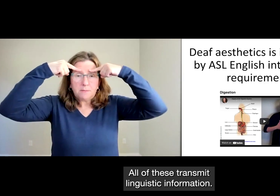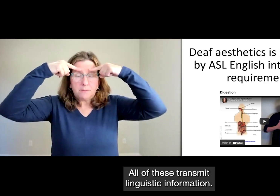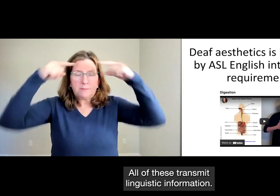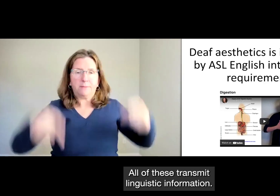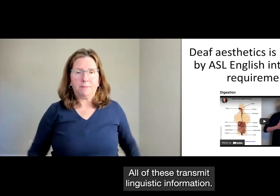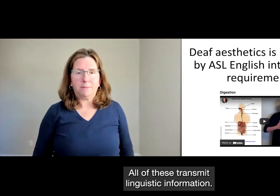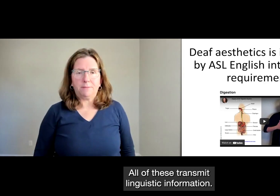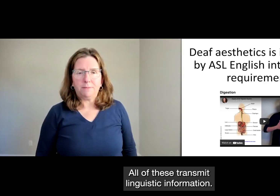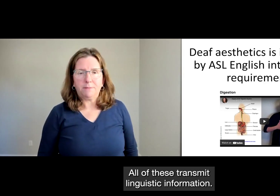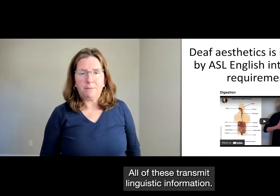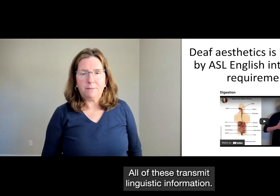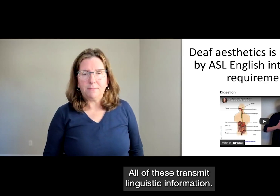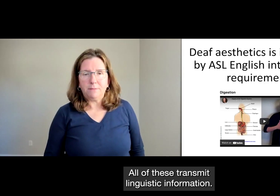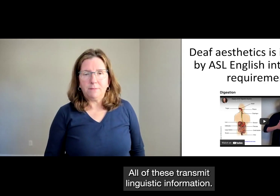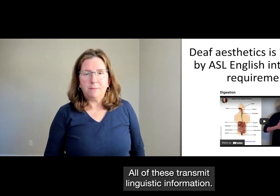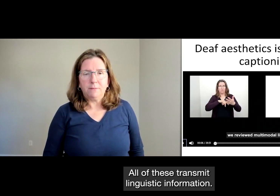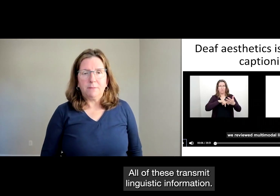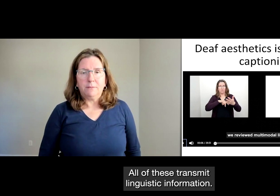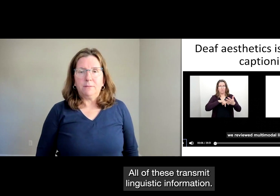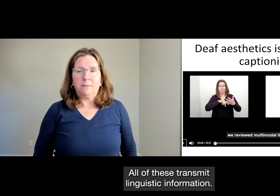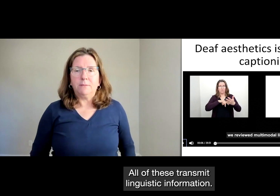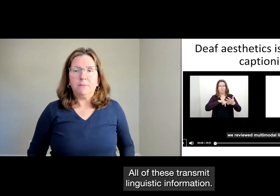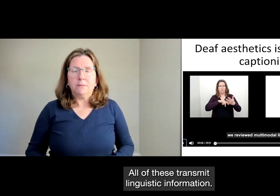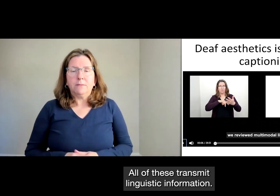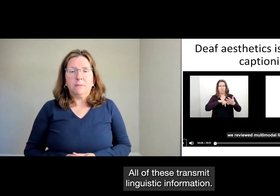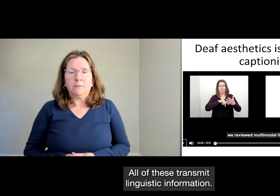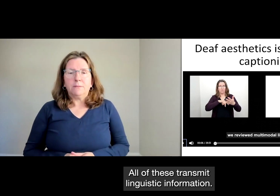linguistic information.